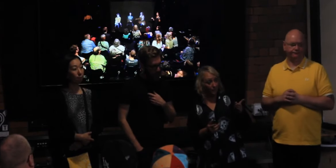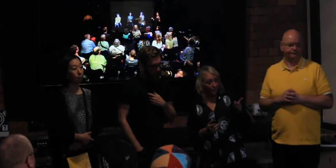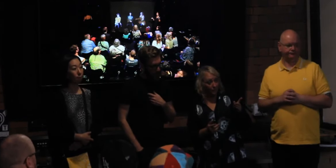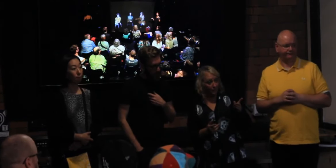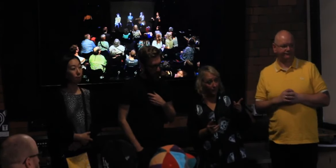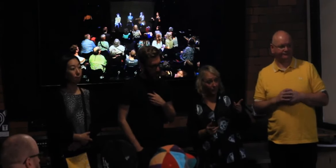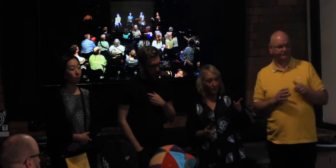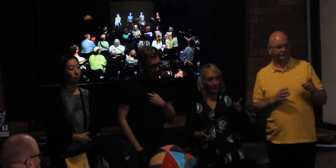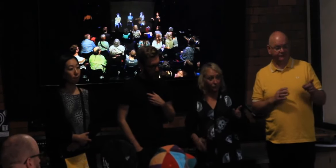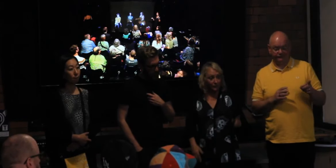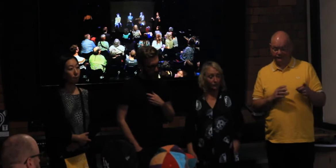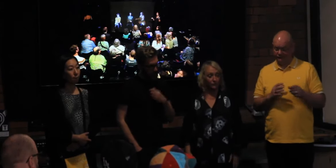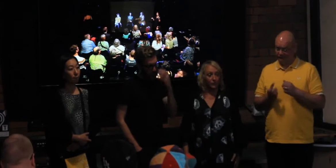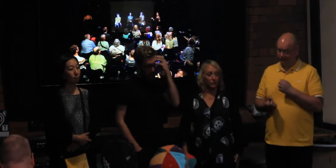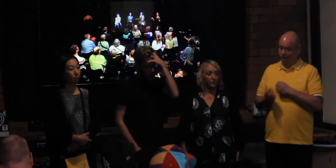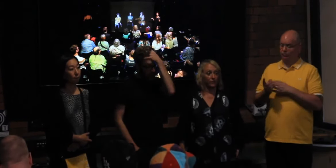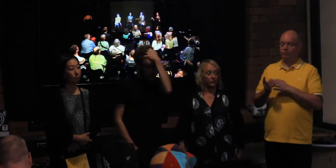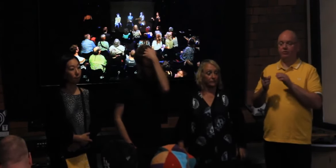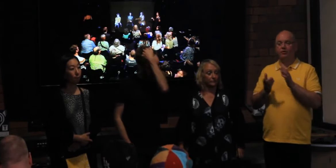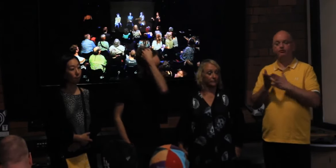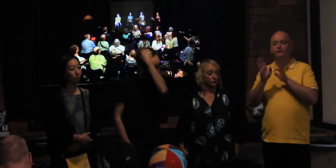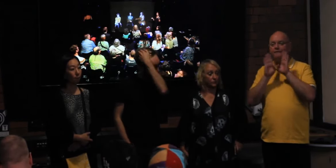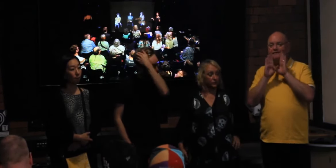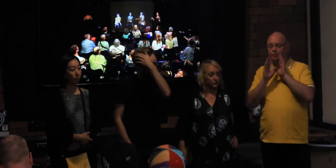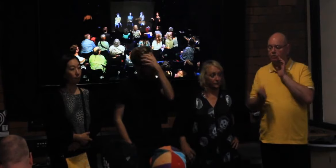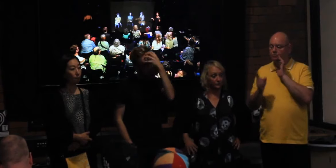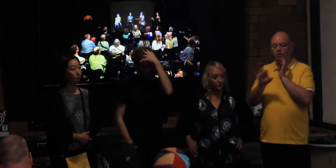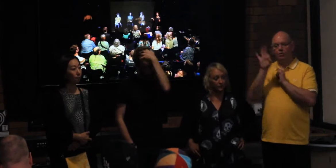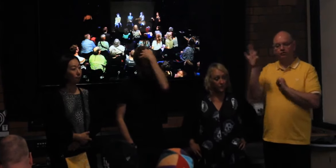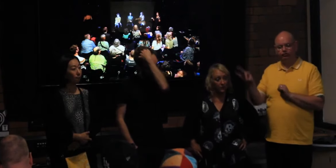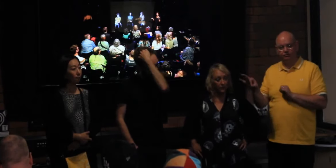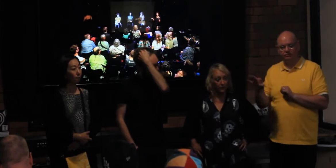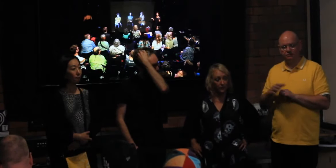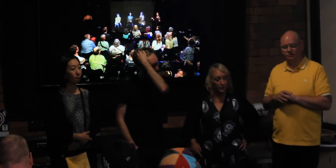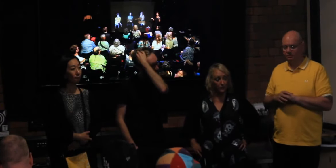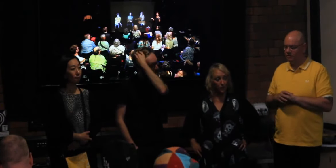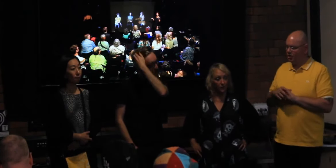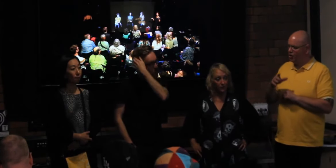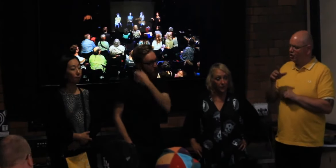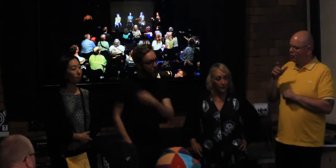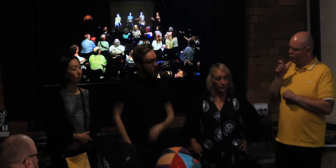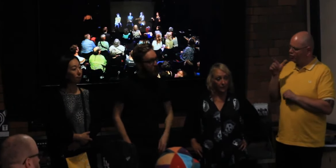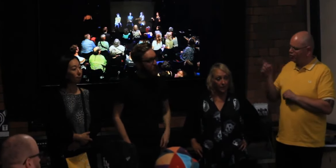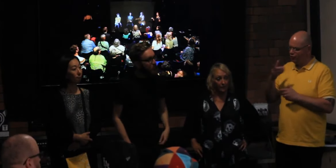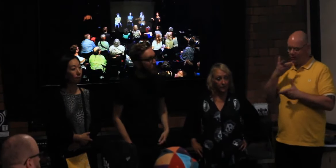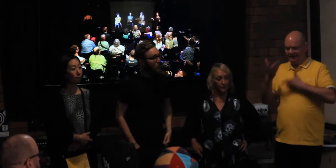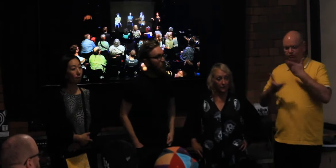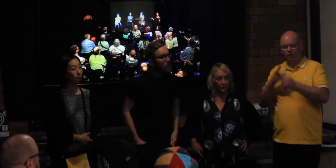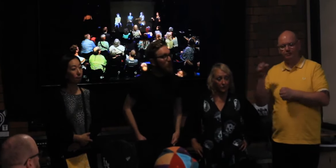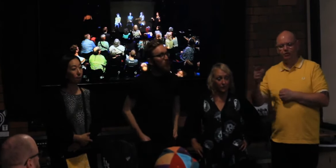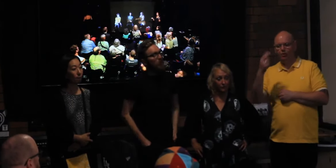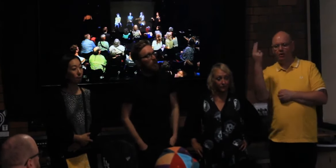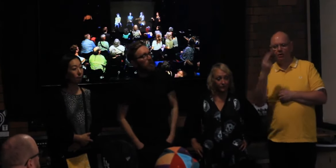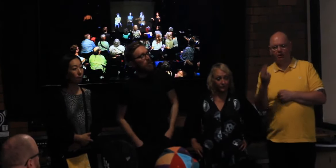Just had a great one coming on Facebook. Would you describe this as a Japanese work of art? What elements of